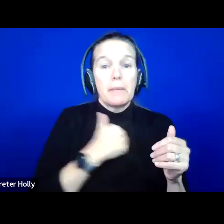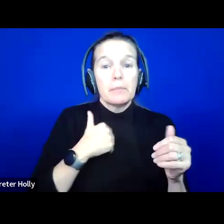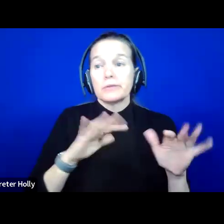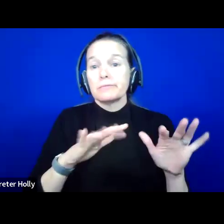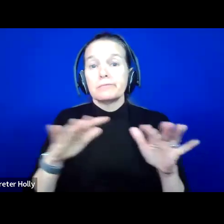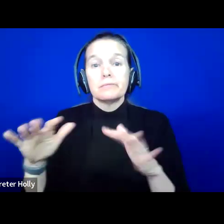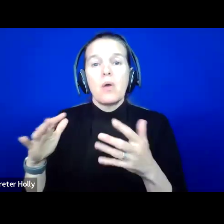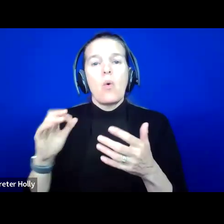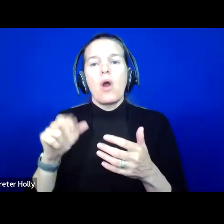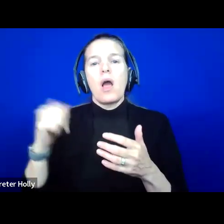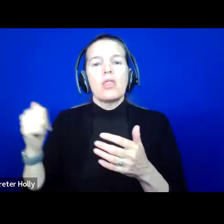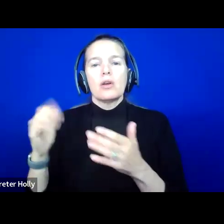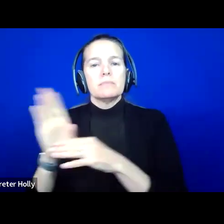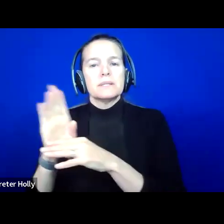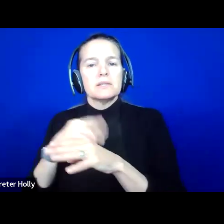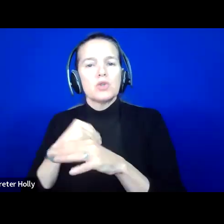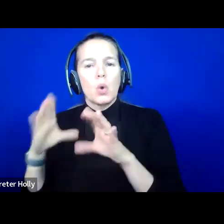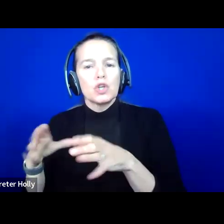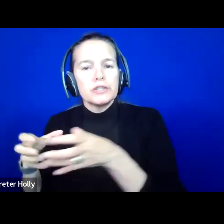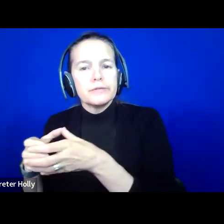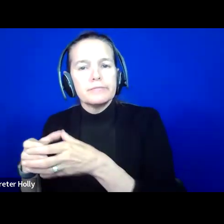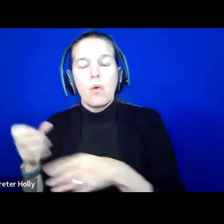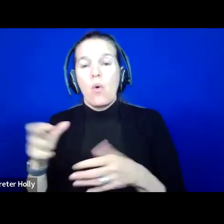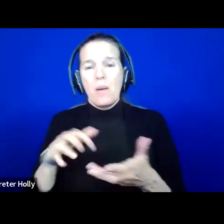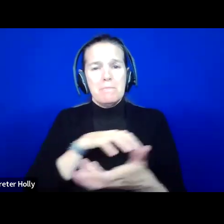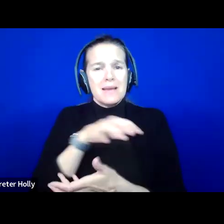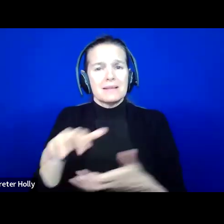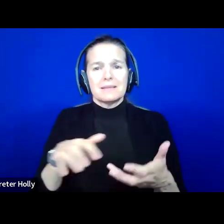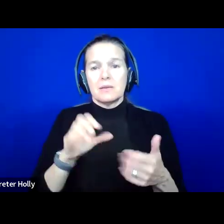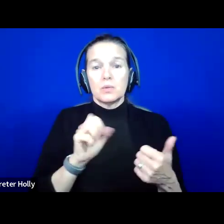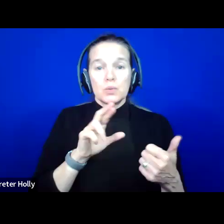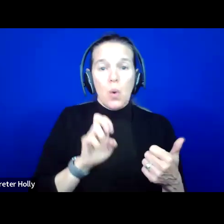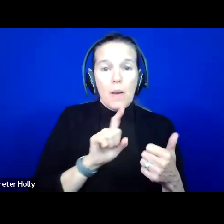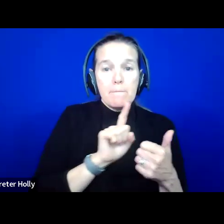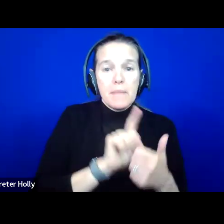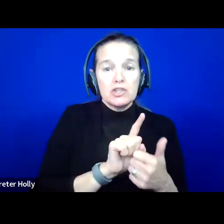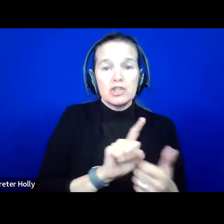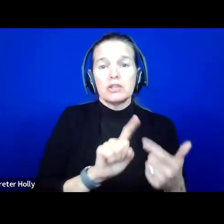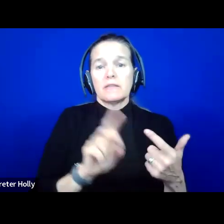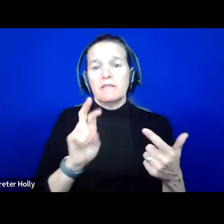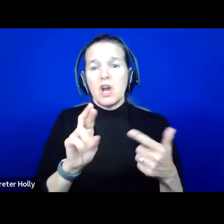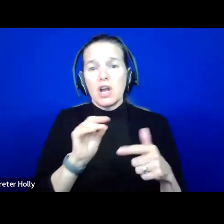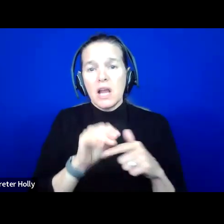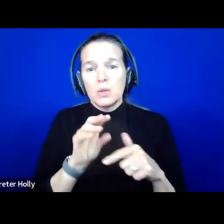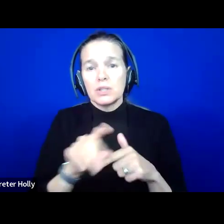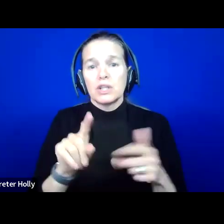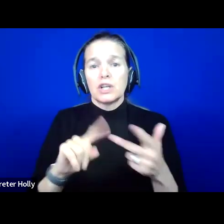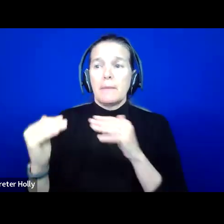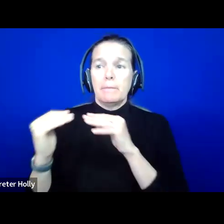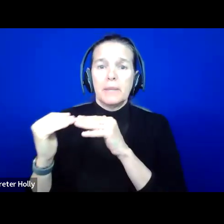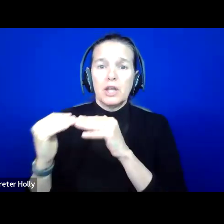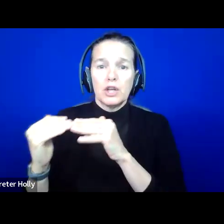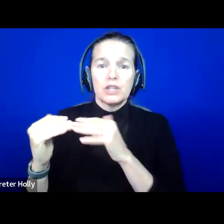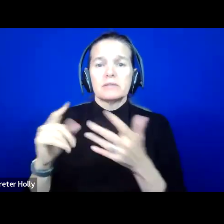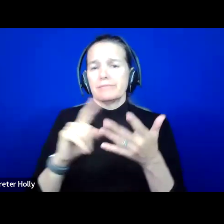other entrepreneurs. It can be a mix of SCORE mentors, VR counselors, peer networks,